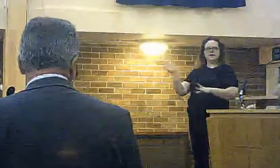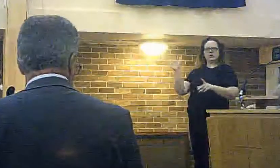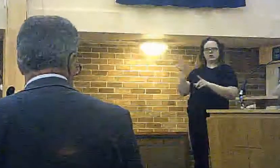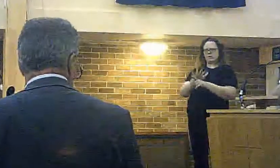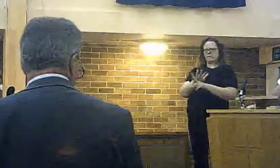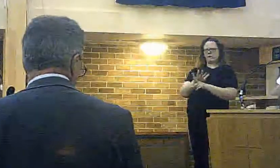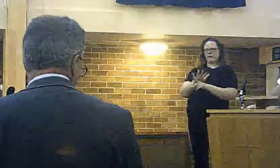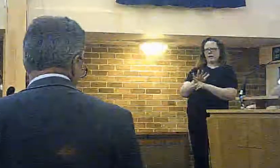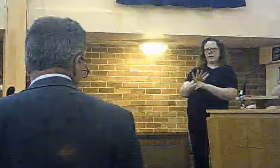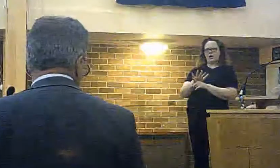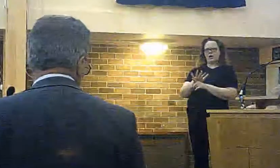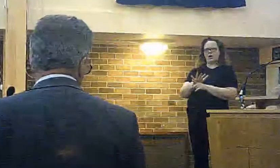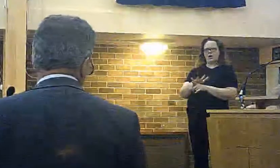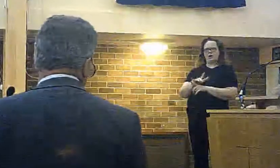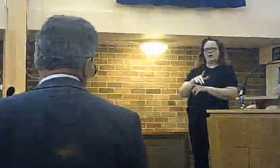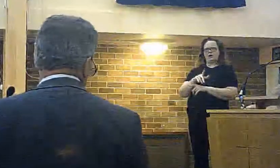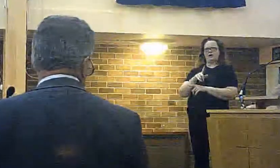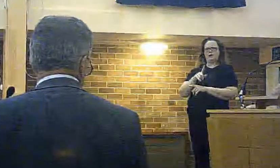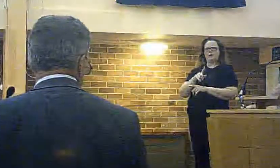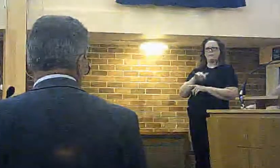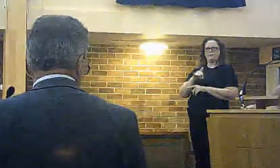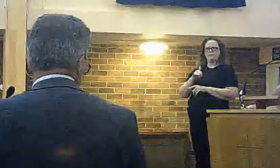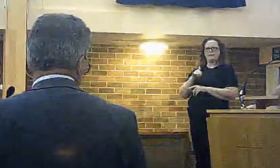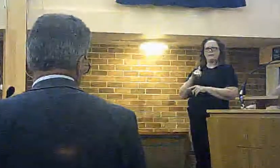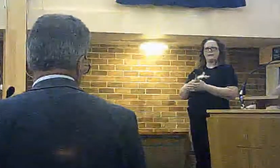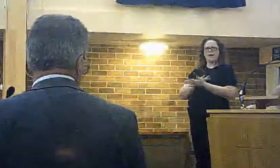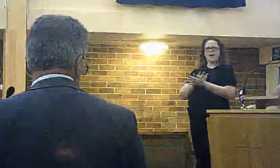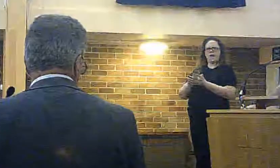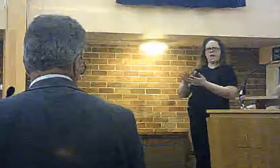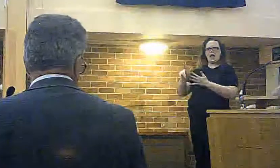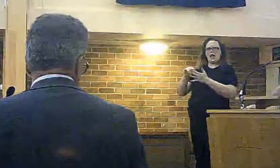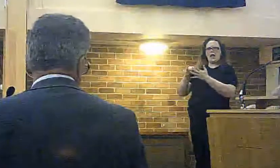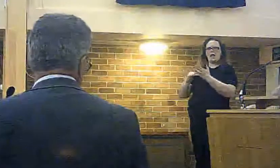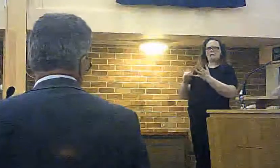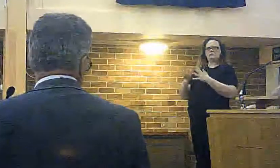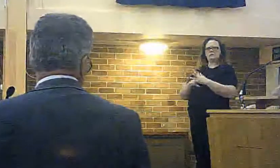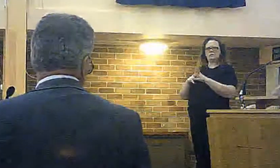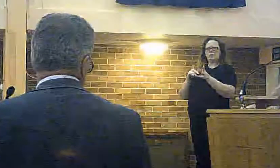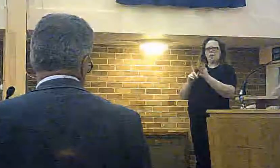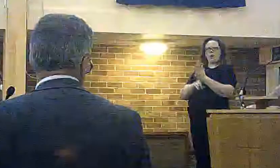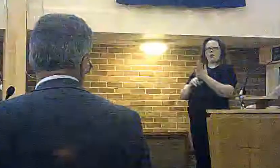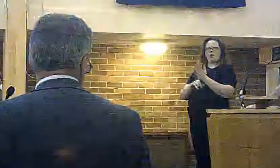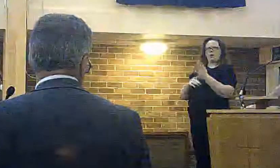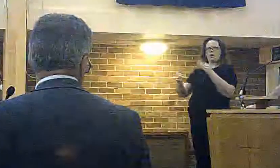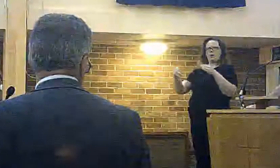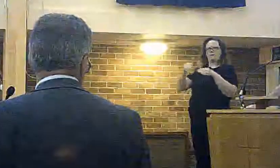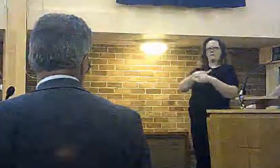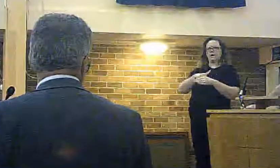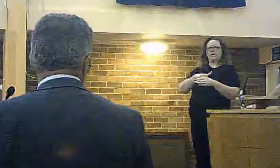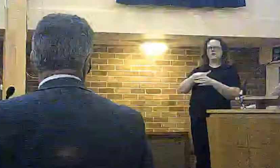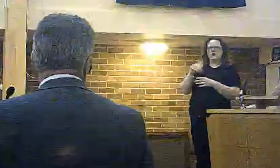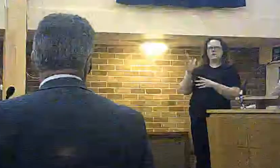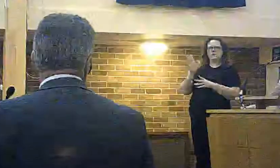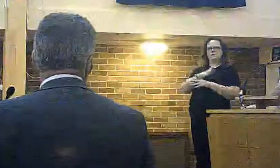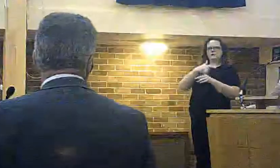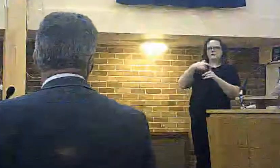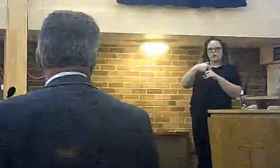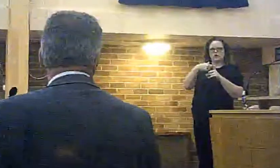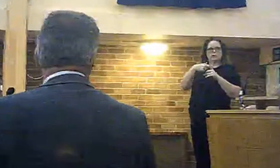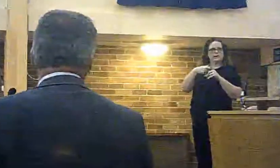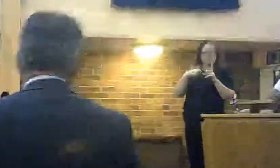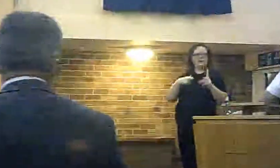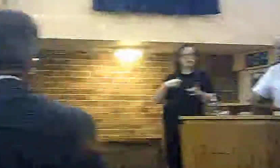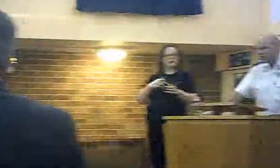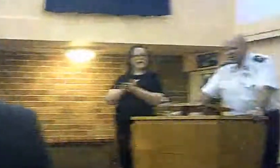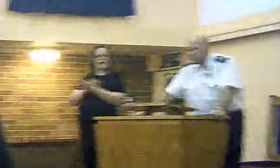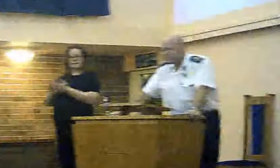couldn't have become part of the process of delivering cover to west kerby well it has